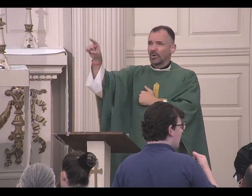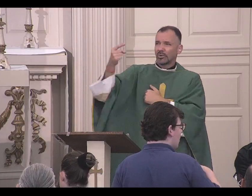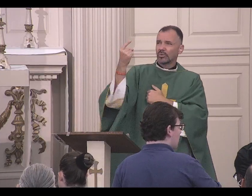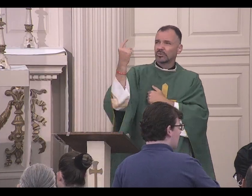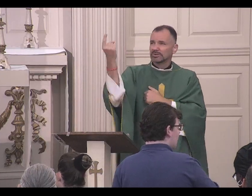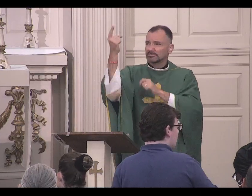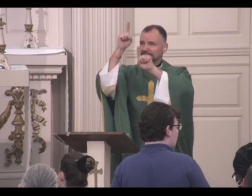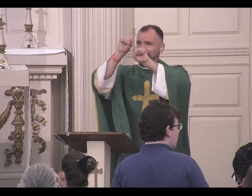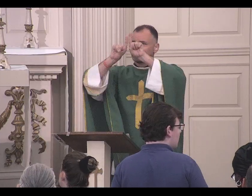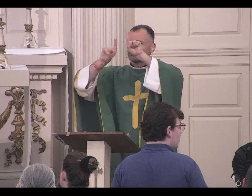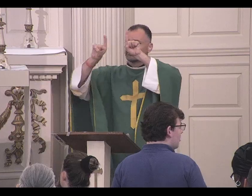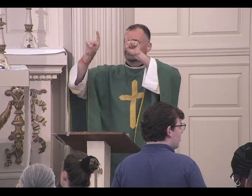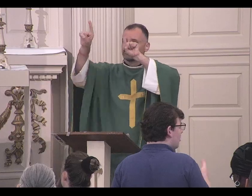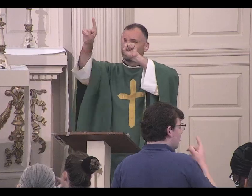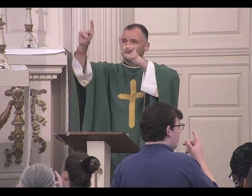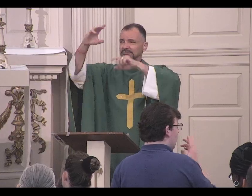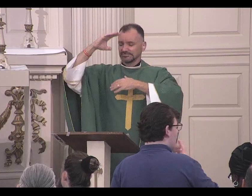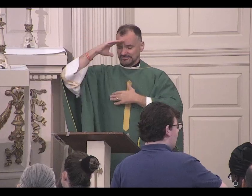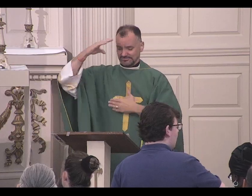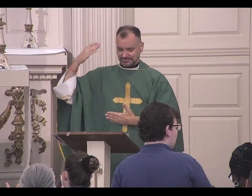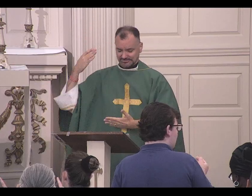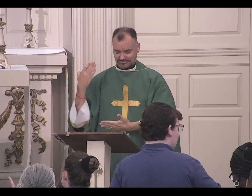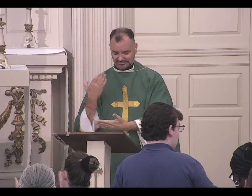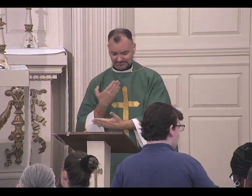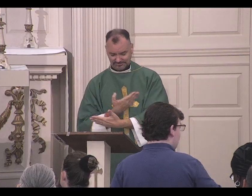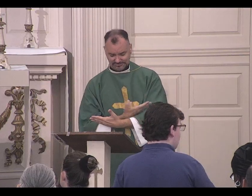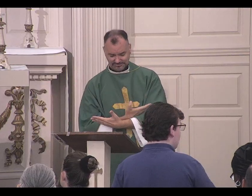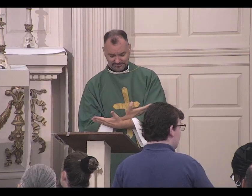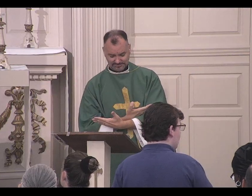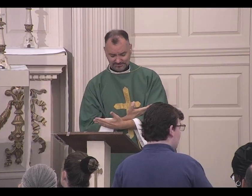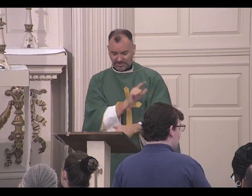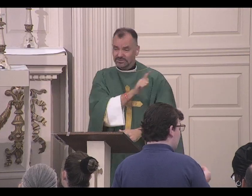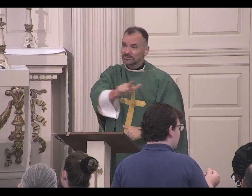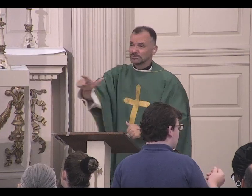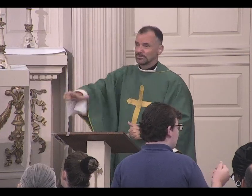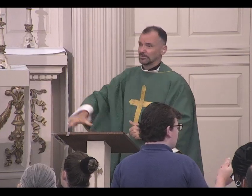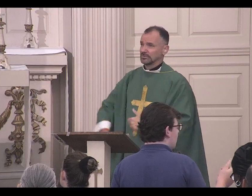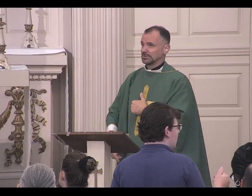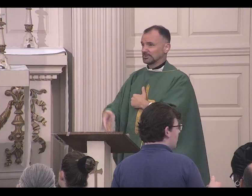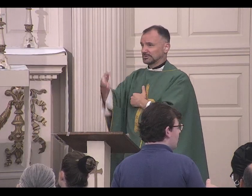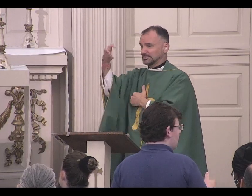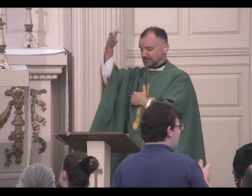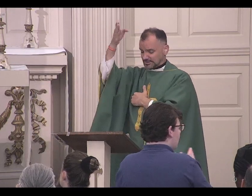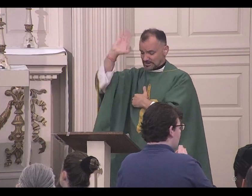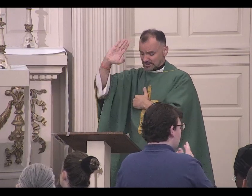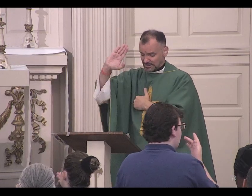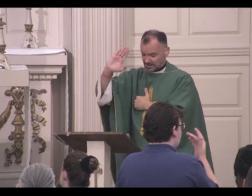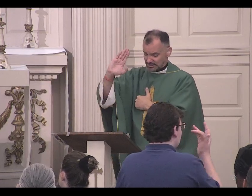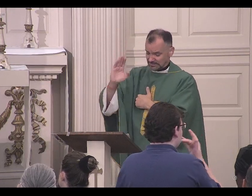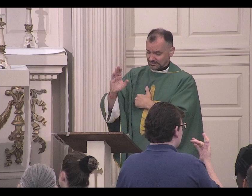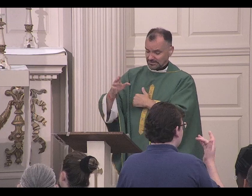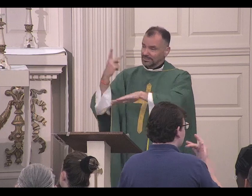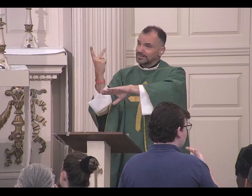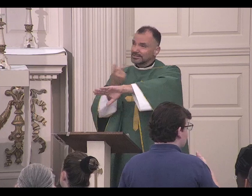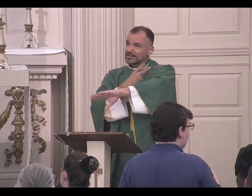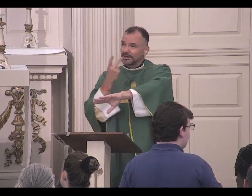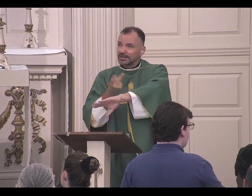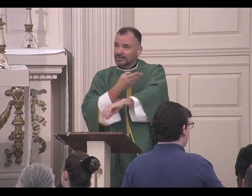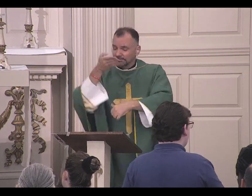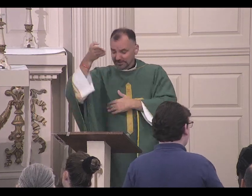take away the sins of the world. Have mercy on us. You take